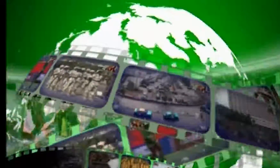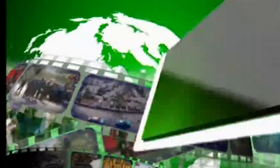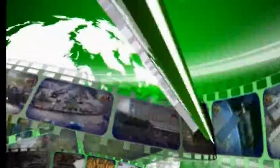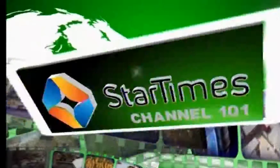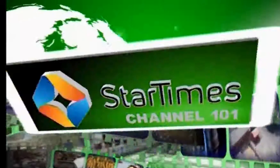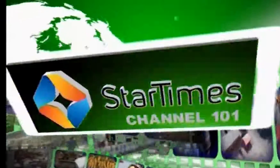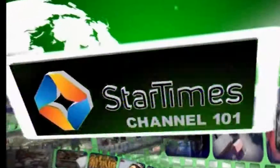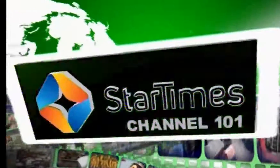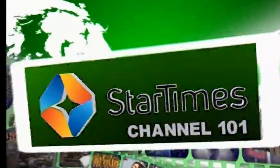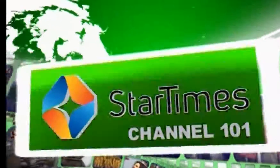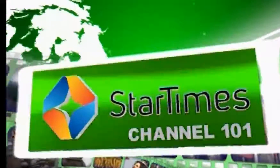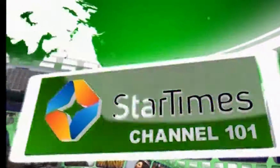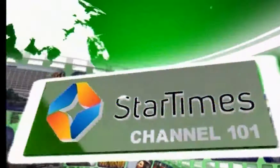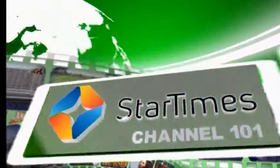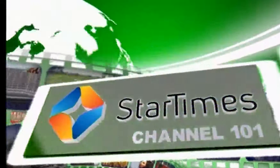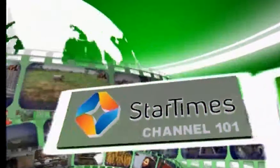platforms.